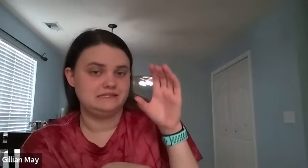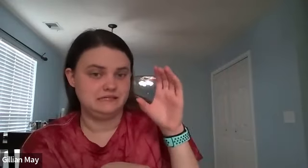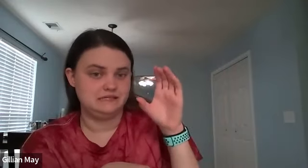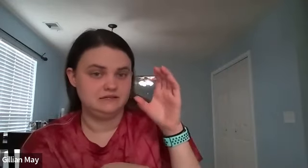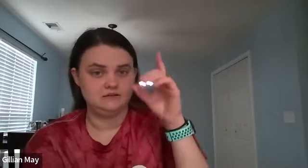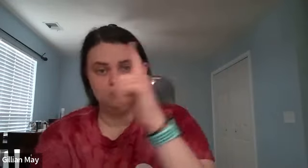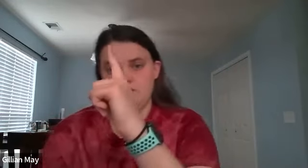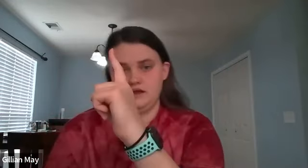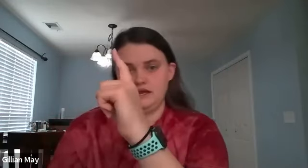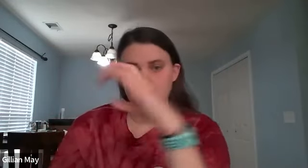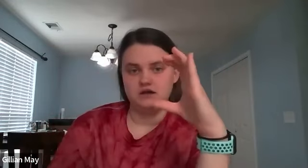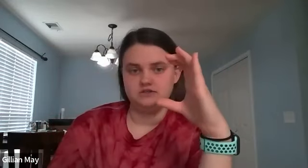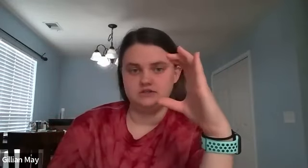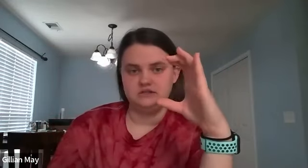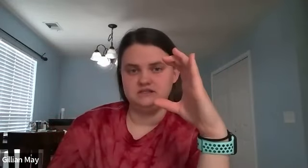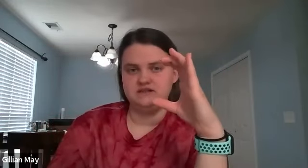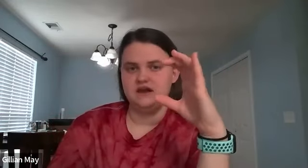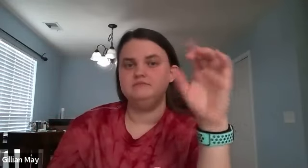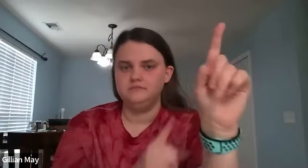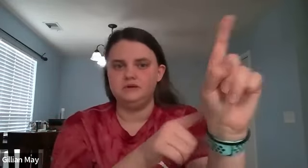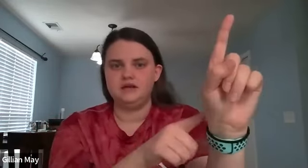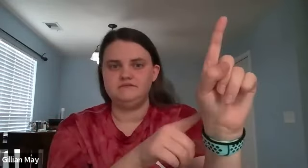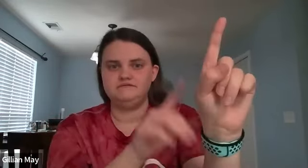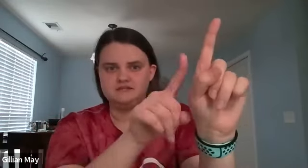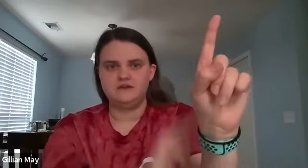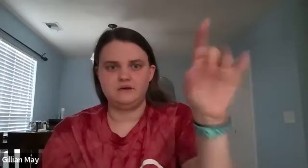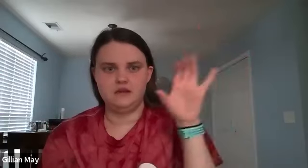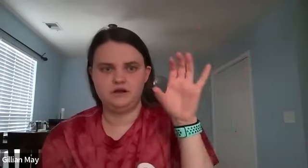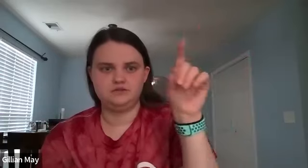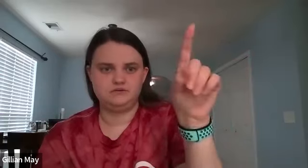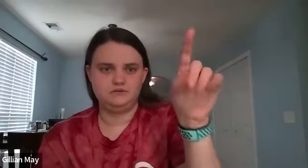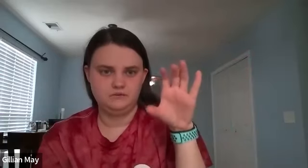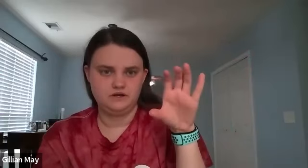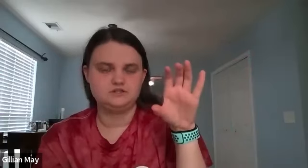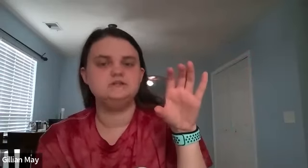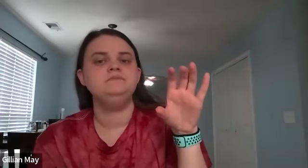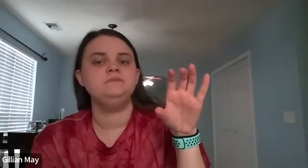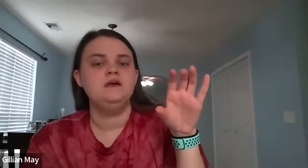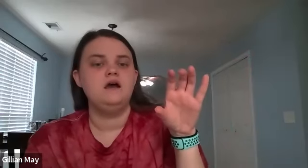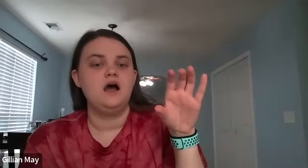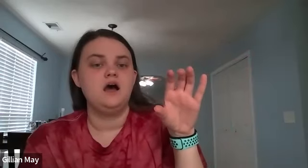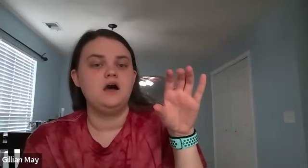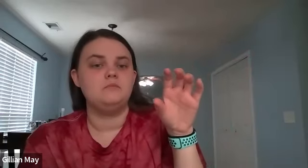C. 100. You see that? You want to kind of face it that way. Yeah, 100. 100.